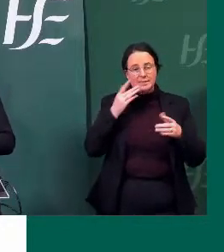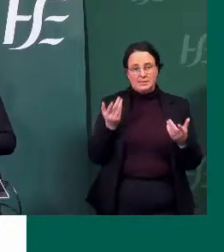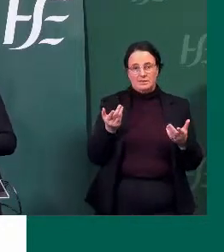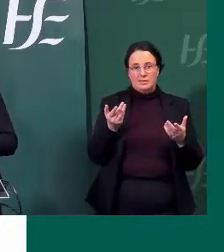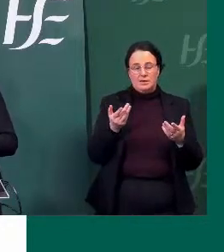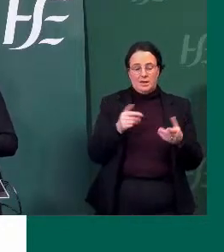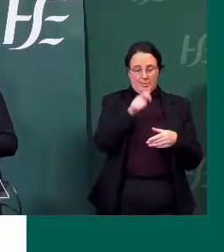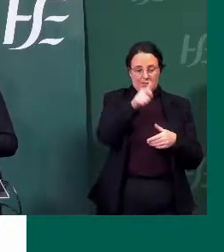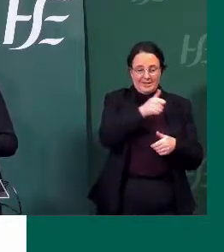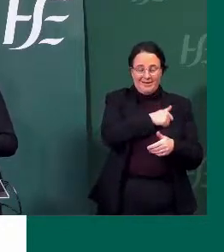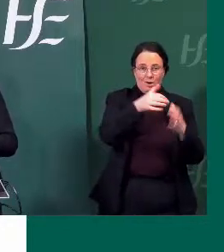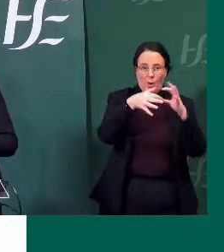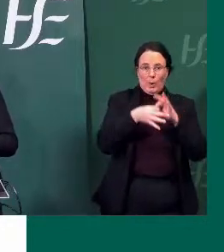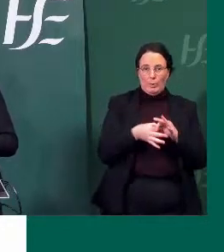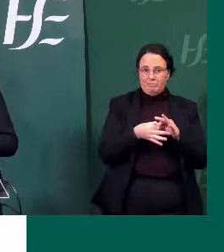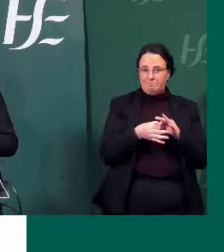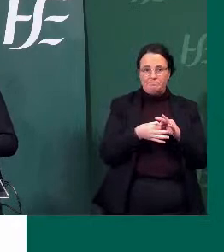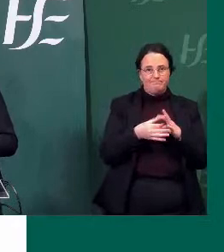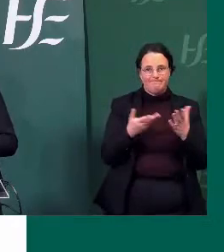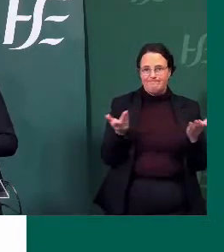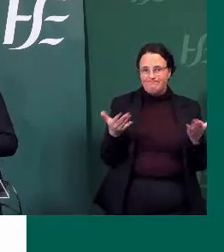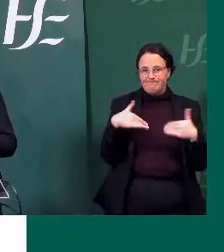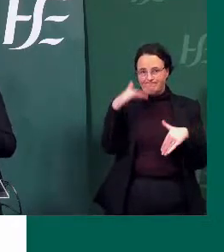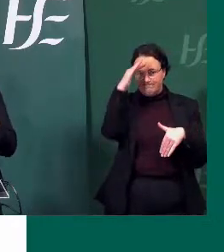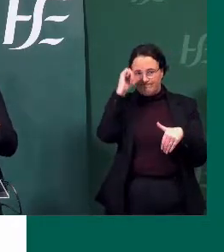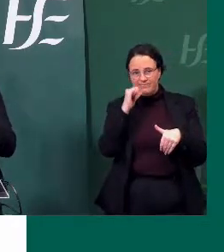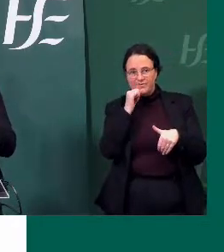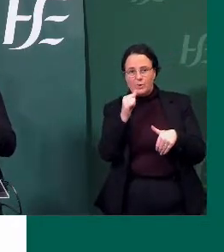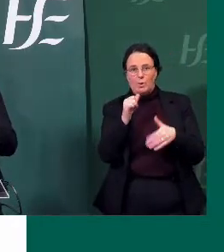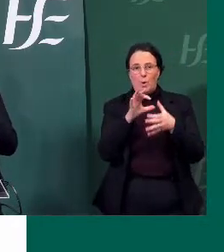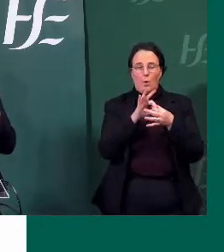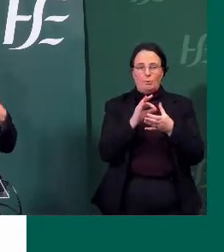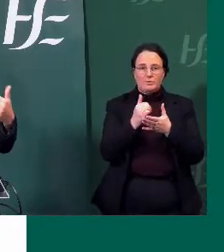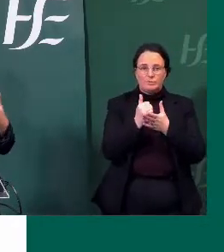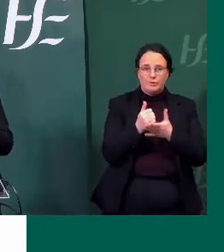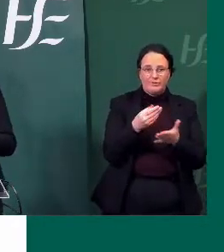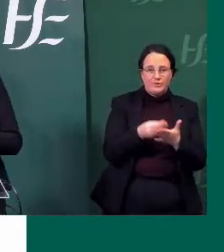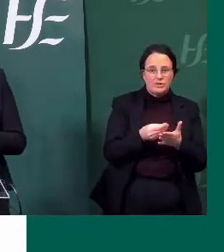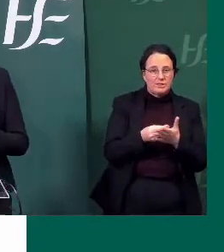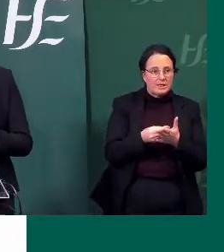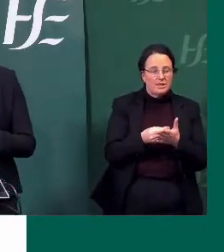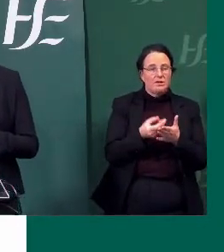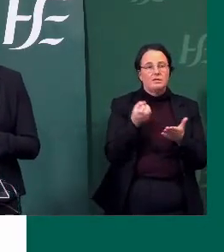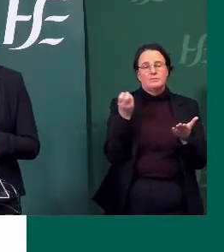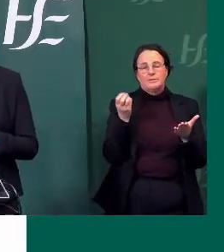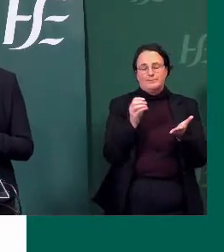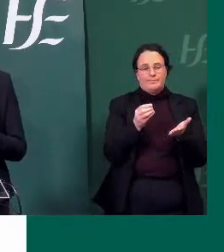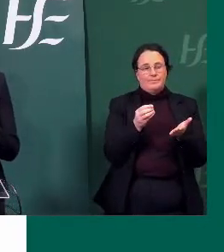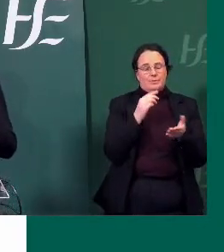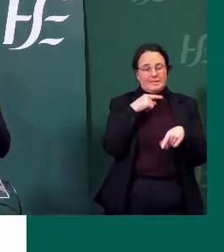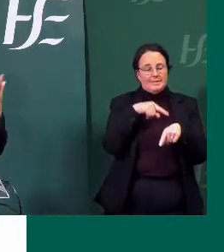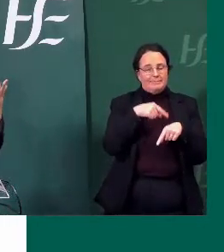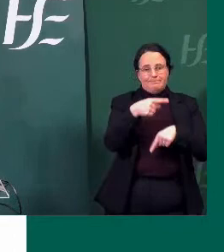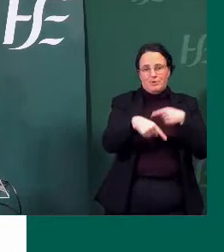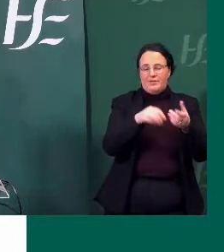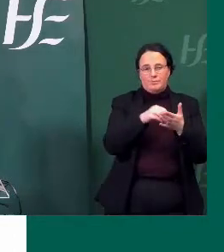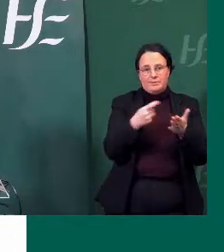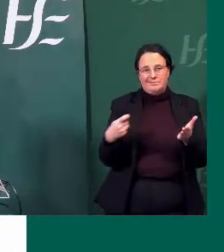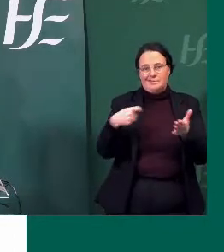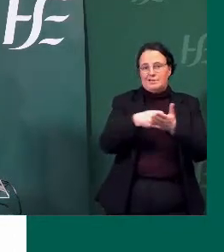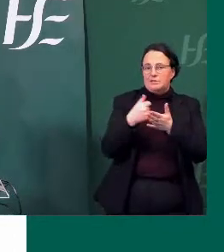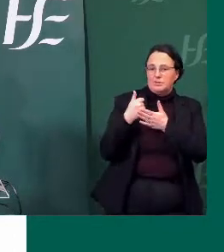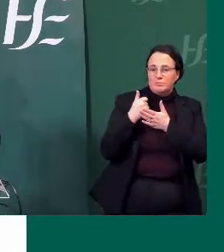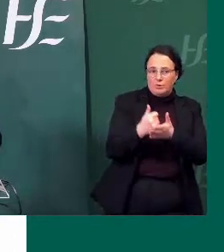are either at home and not able to receive home support funding to keep them at home, and they will eventually end up needing additional supports, for